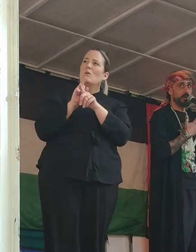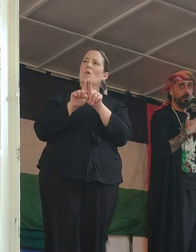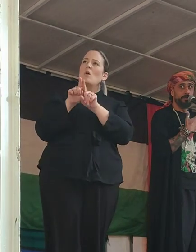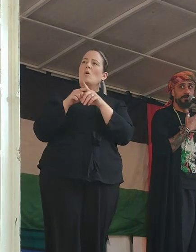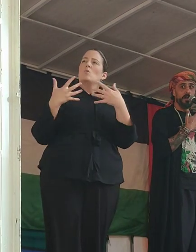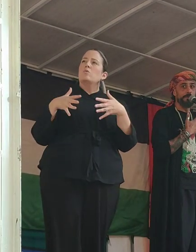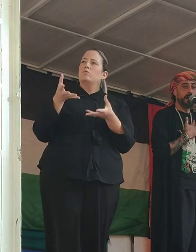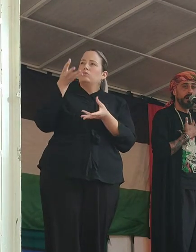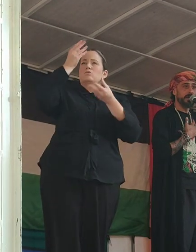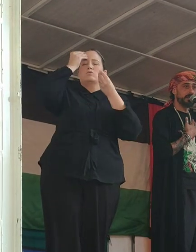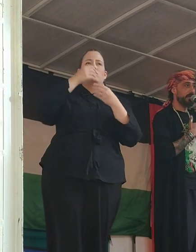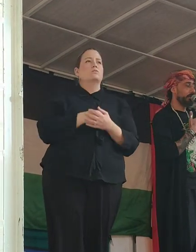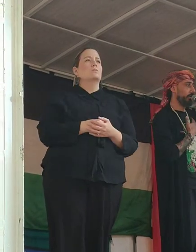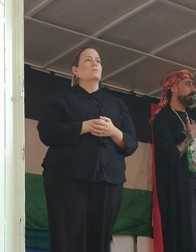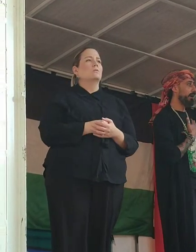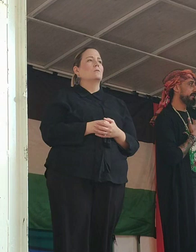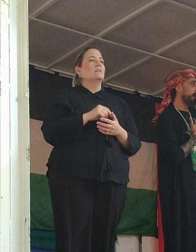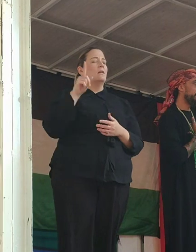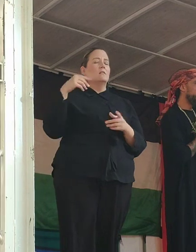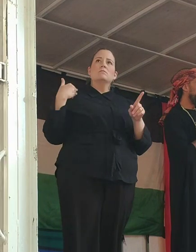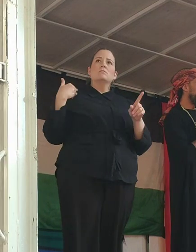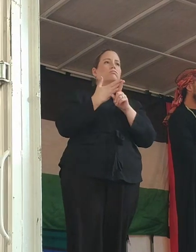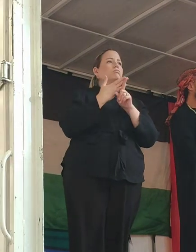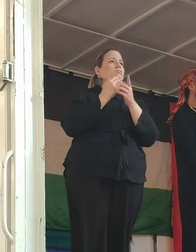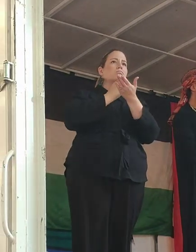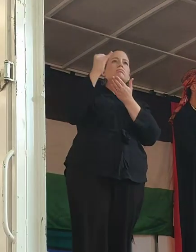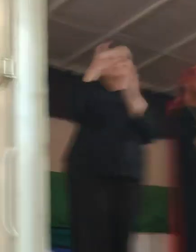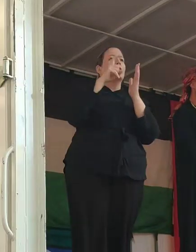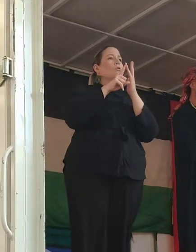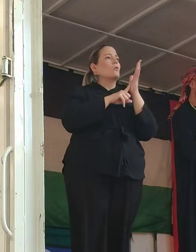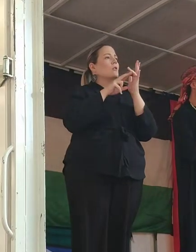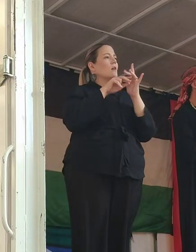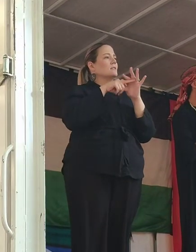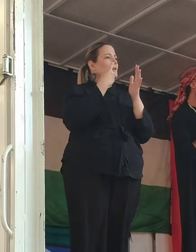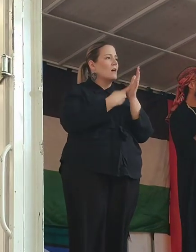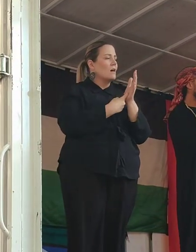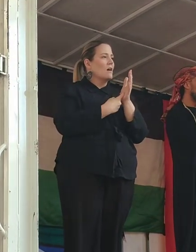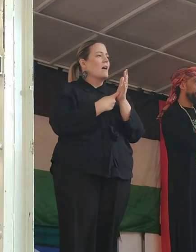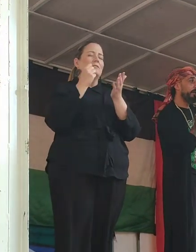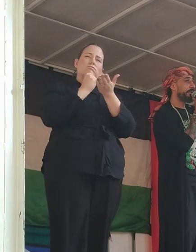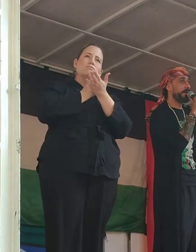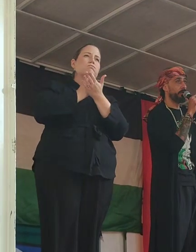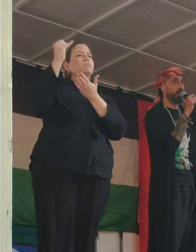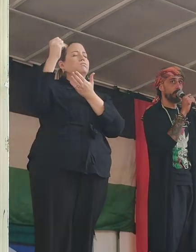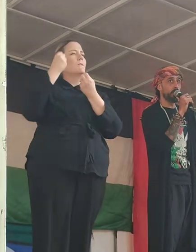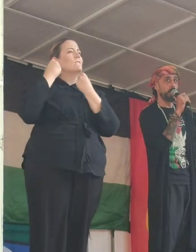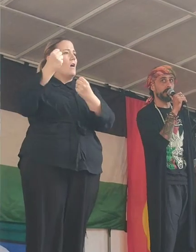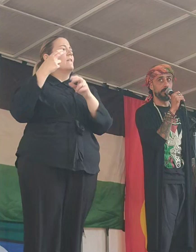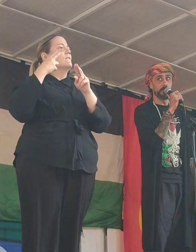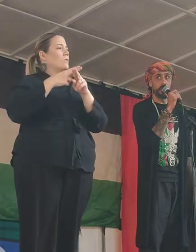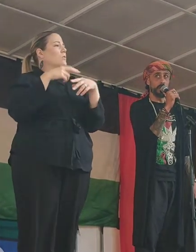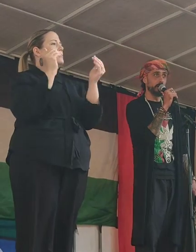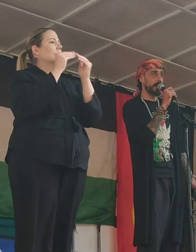legacy of fighting the colonizer and fighting for liberation. please, a very, very warm